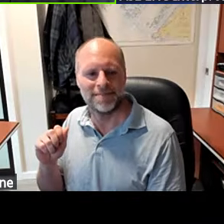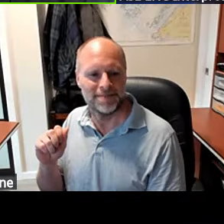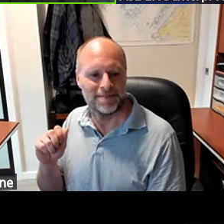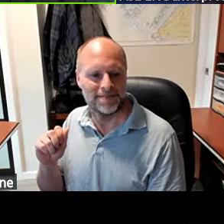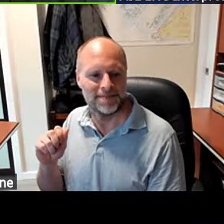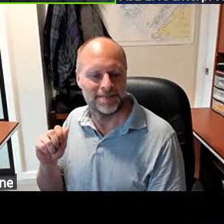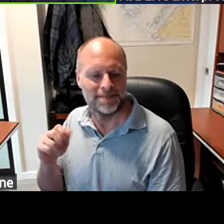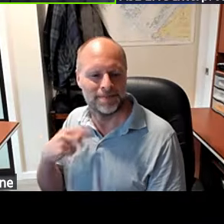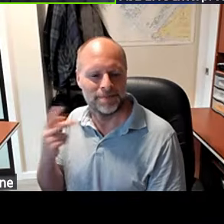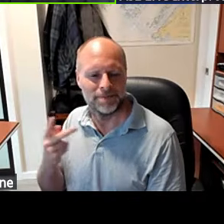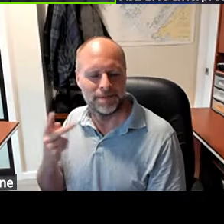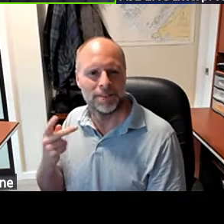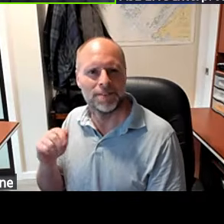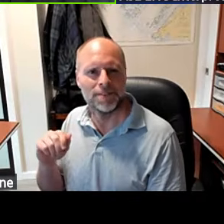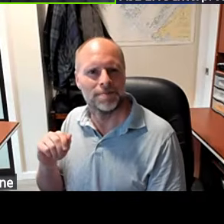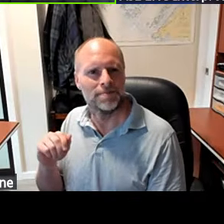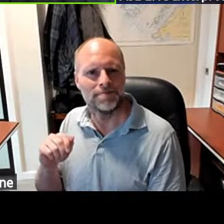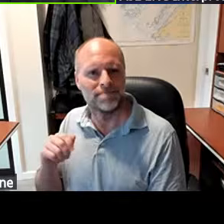Trustee?